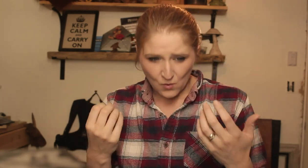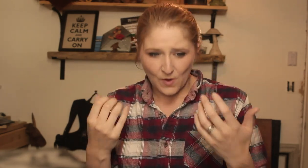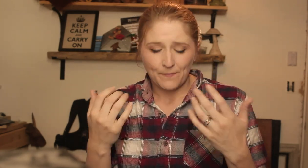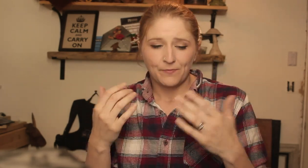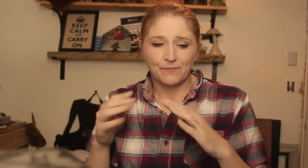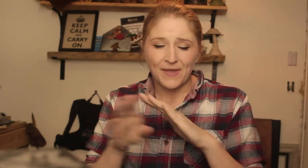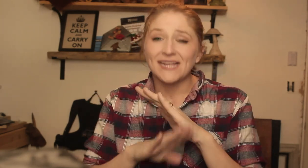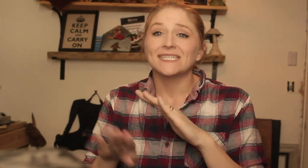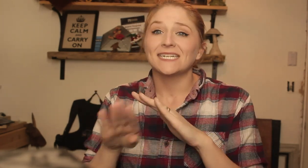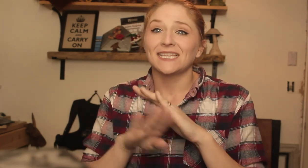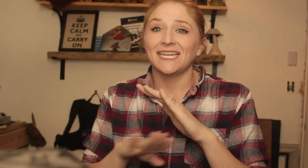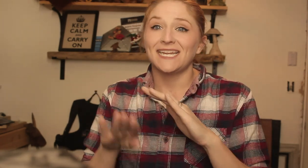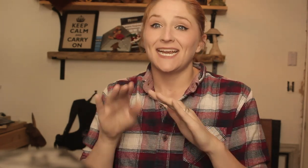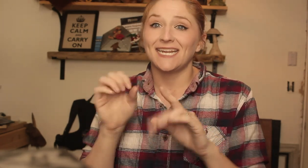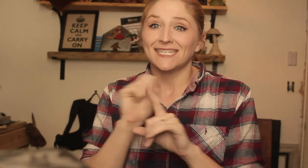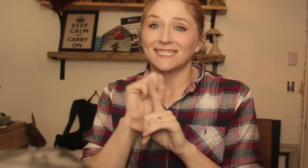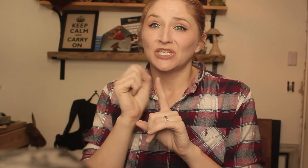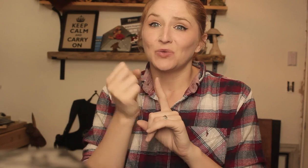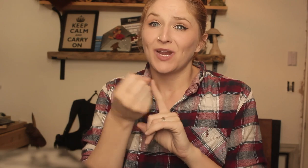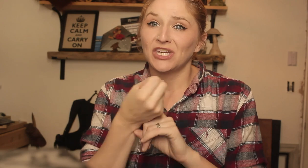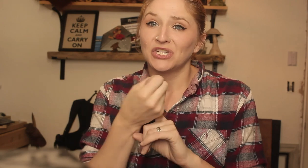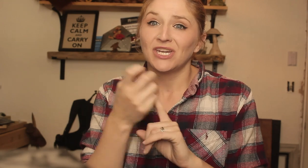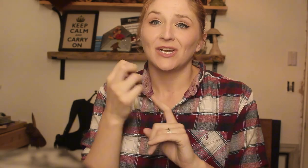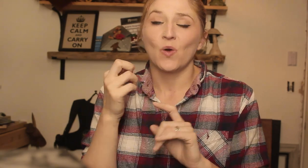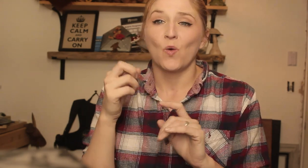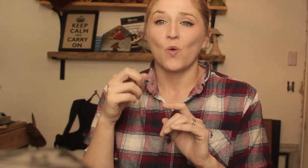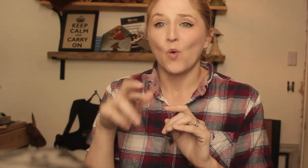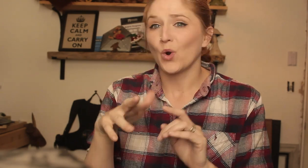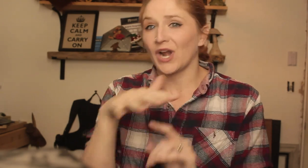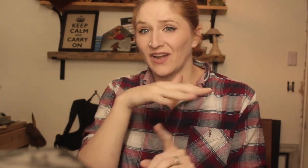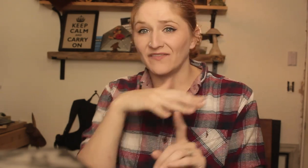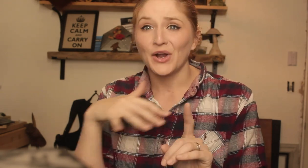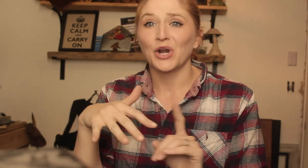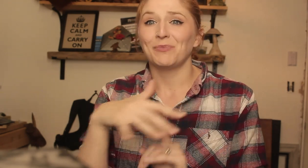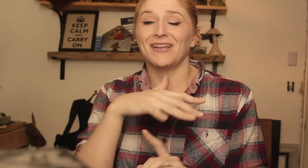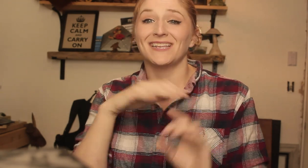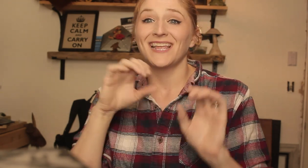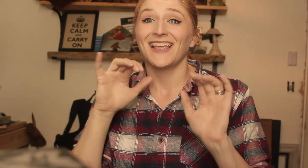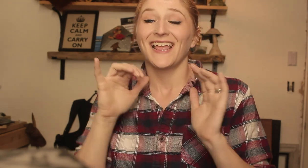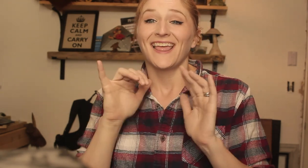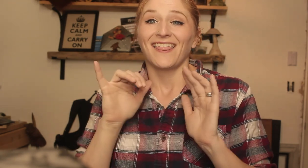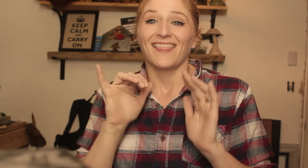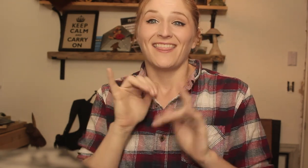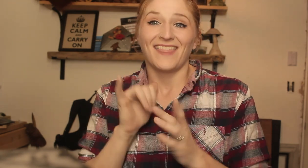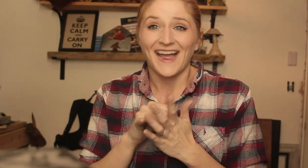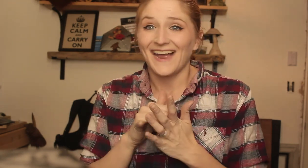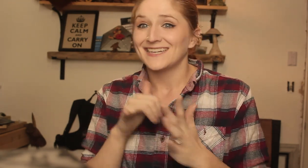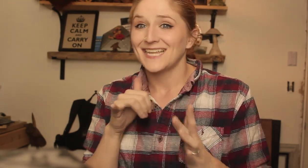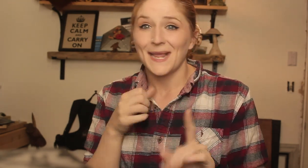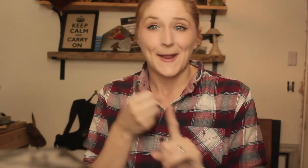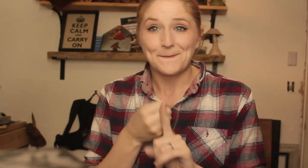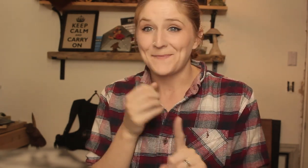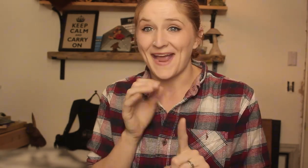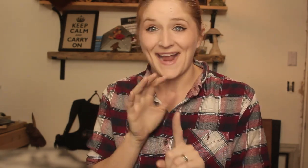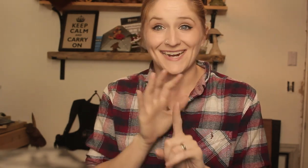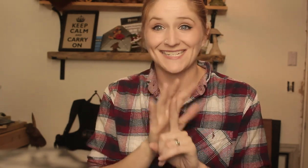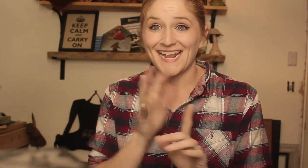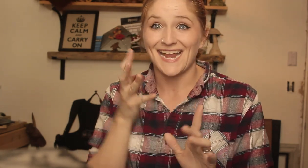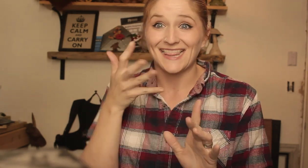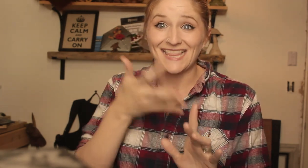So basically, it's a situation or environment that impacts and